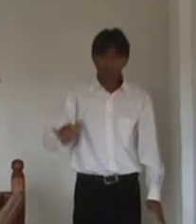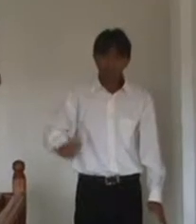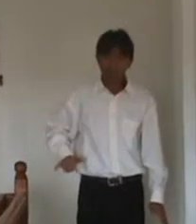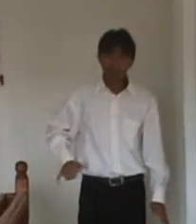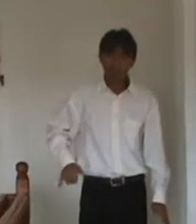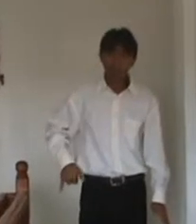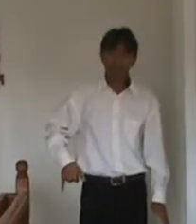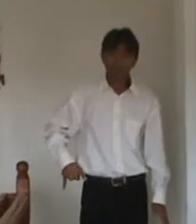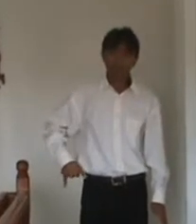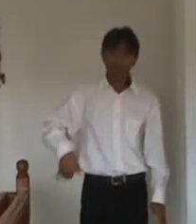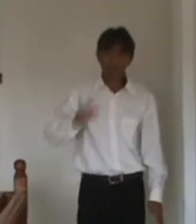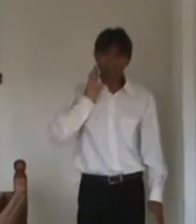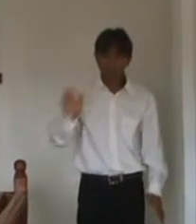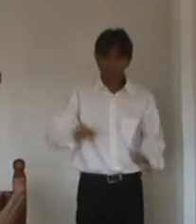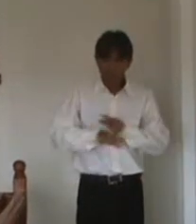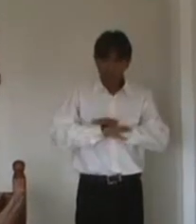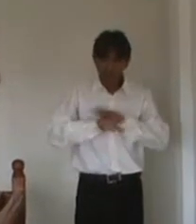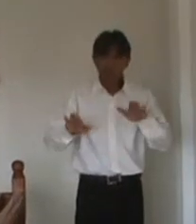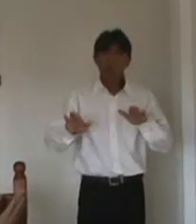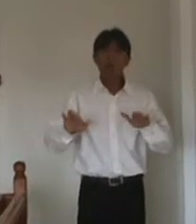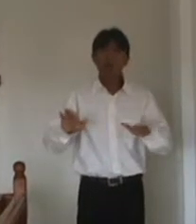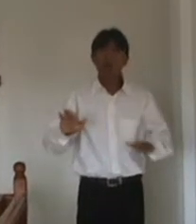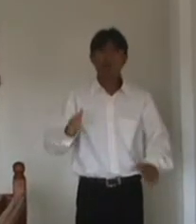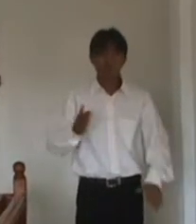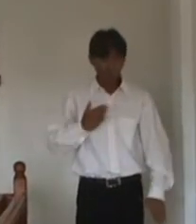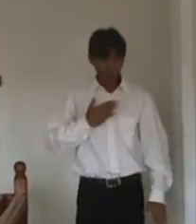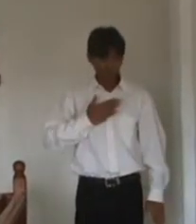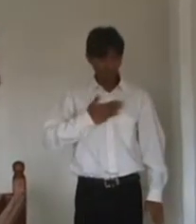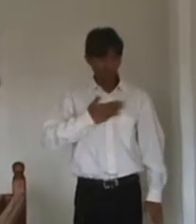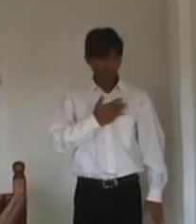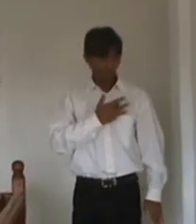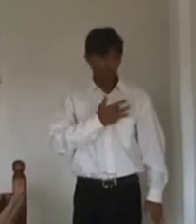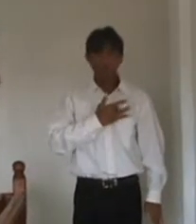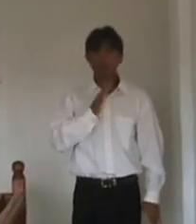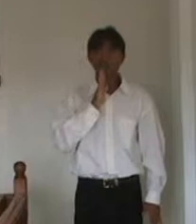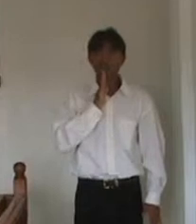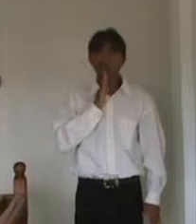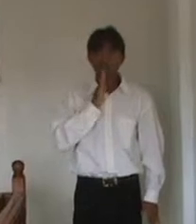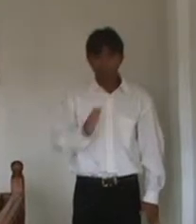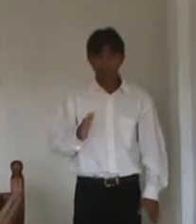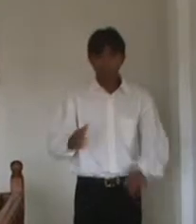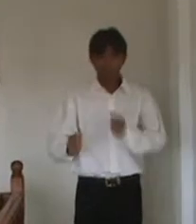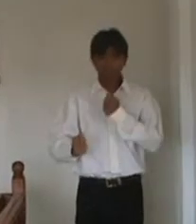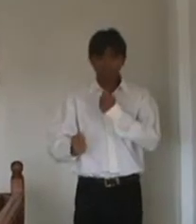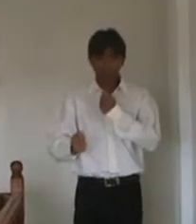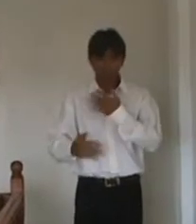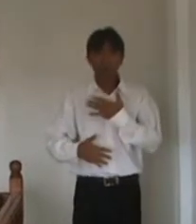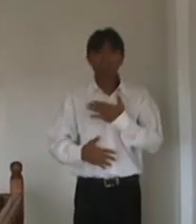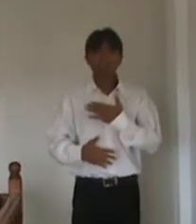yet shall not my heart be afraid.